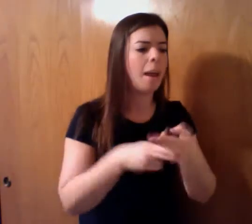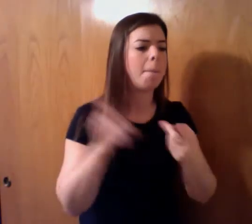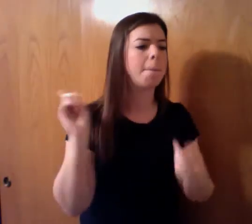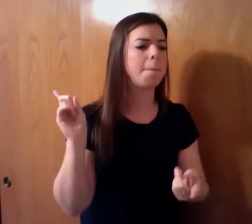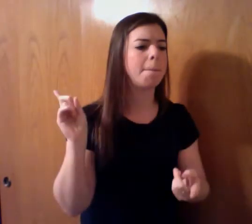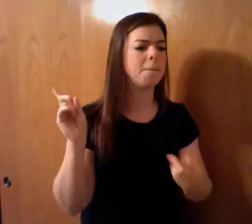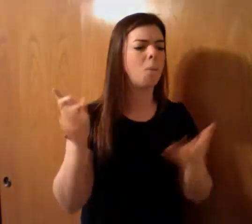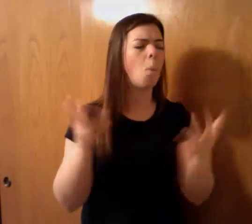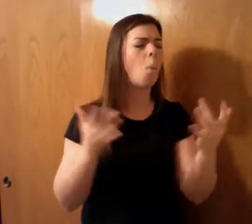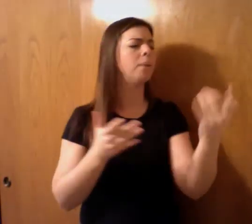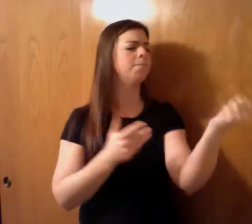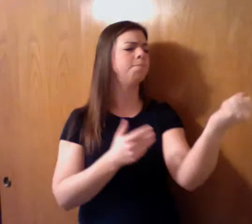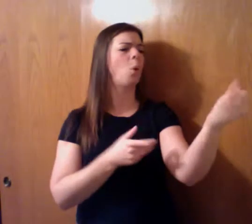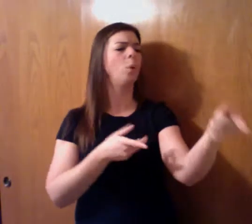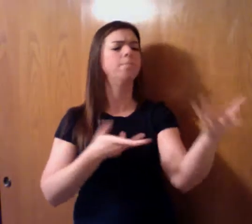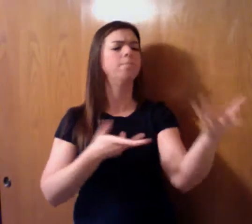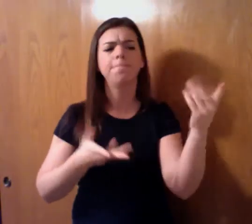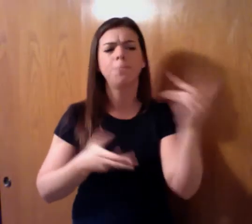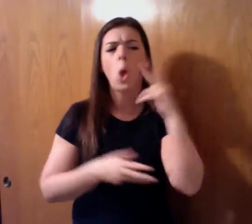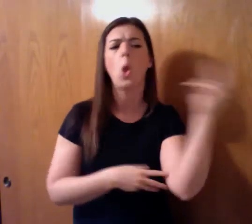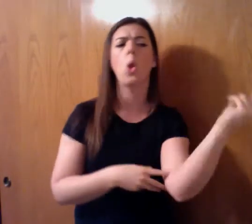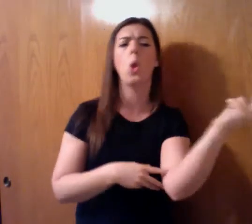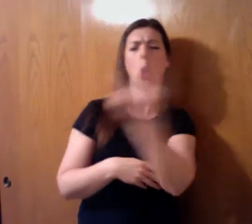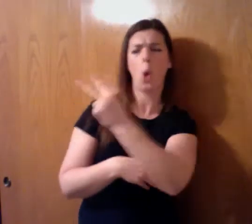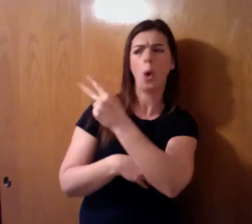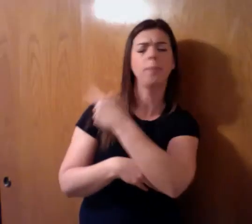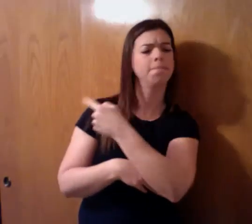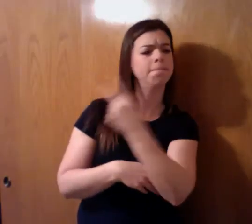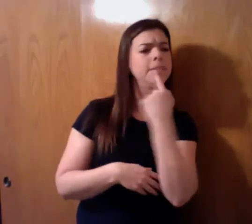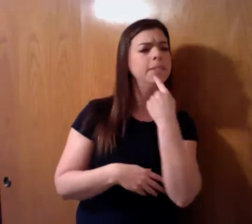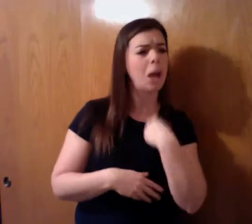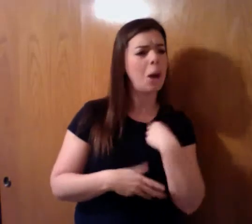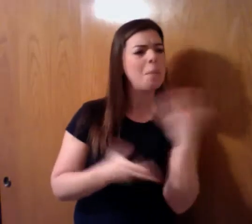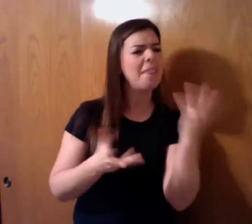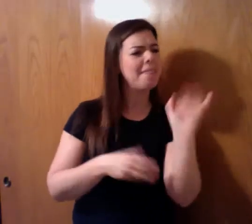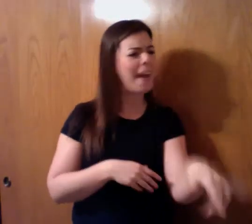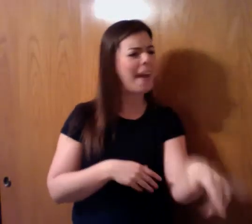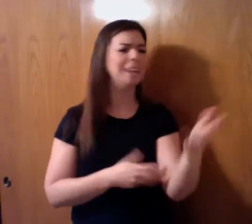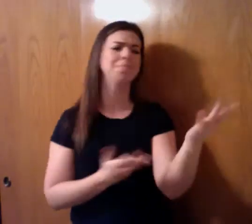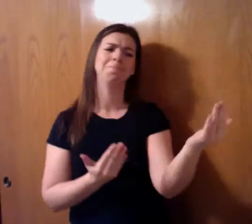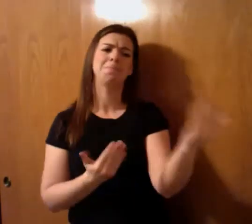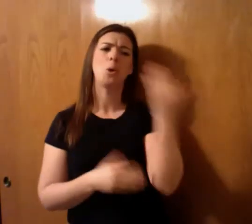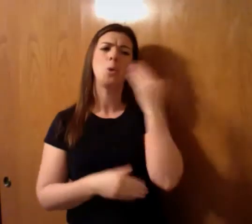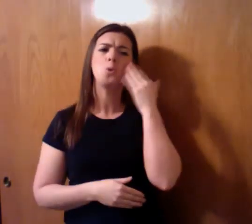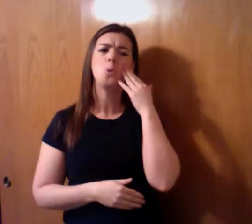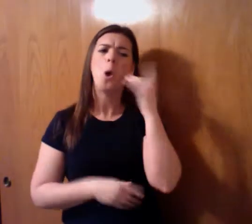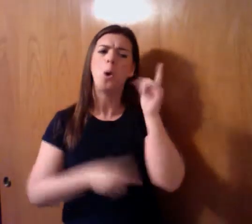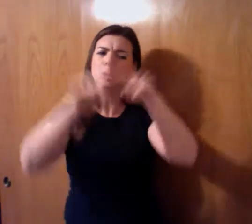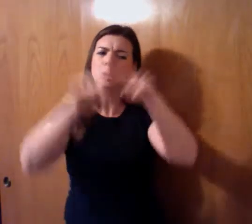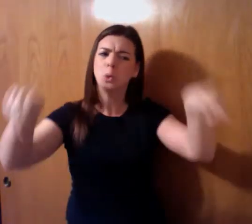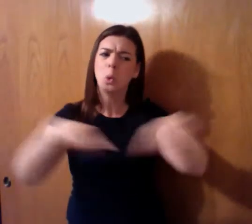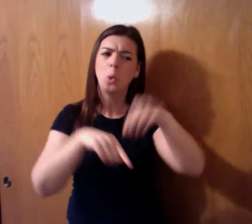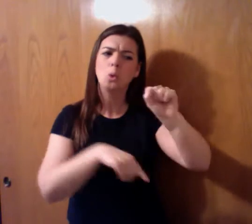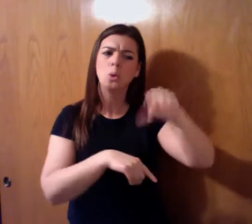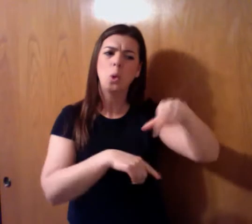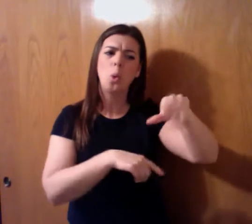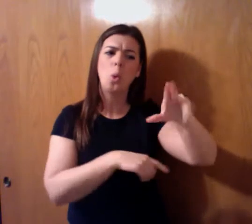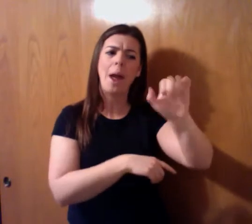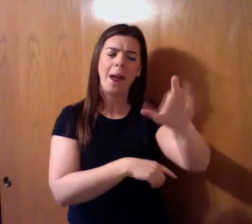Wait a minute. Alicia, look at that shape and you tell me what is that shape. That's a square, right. Don't go try to